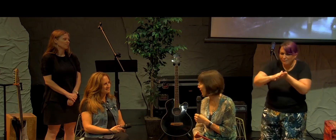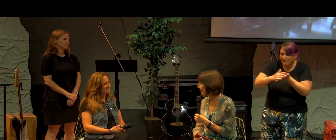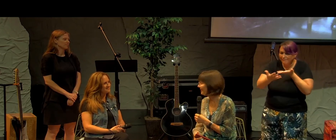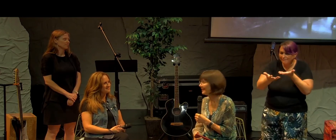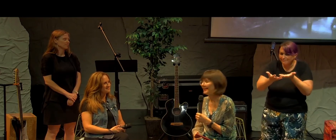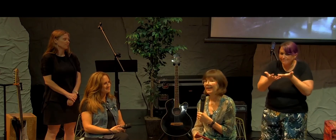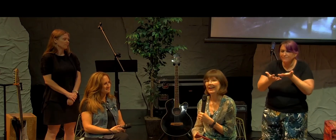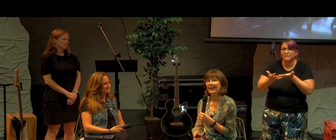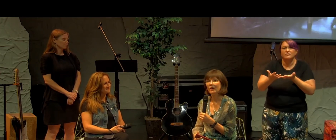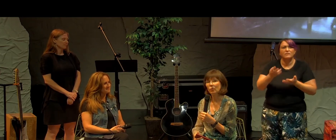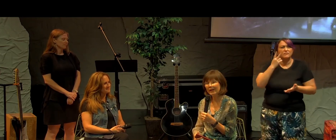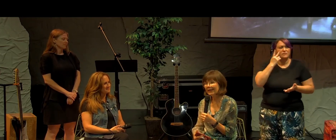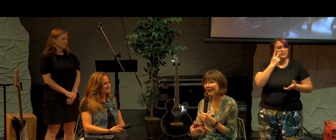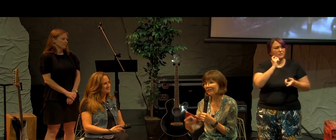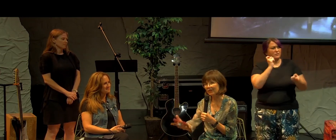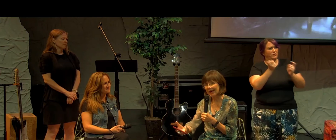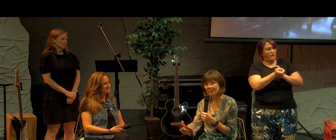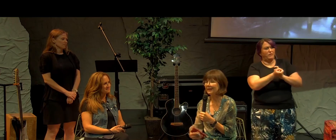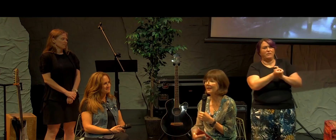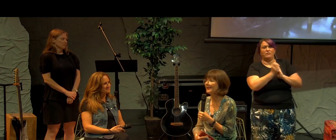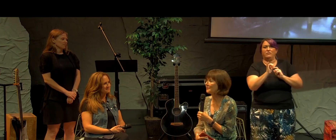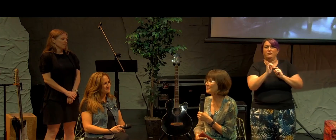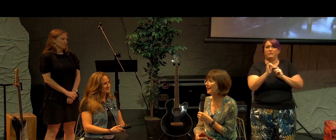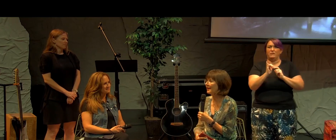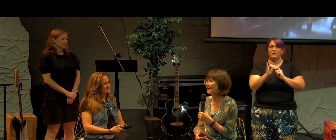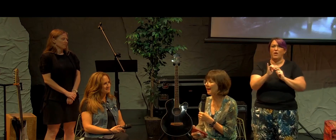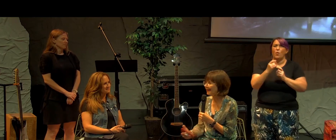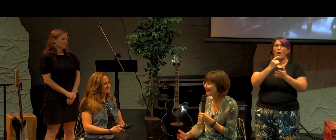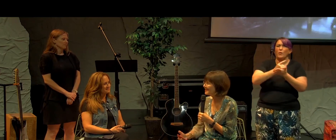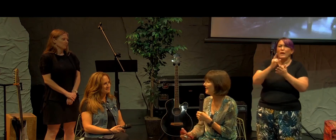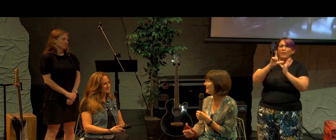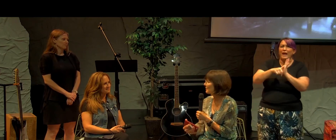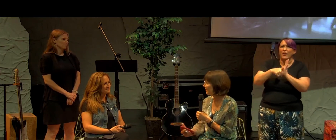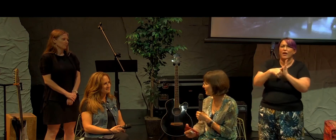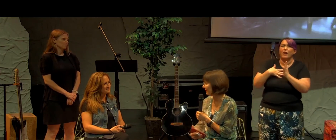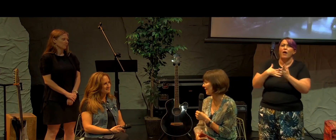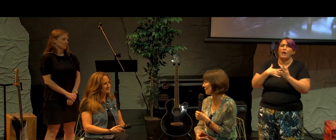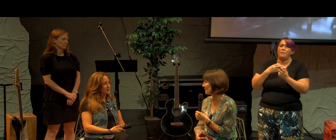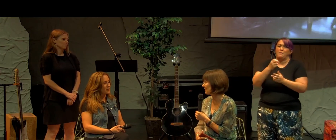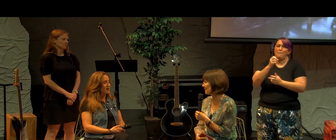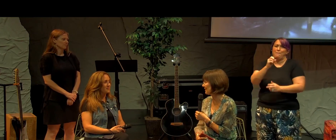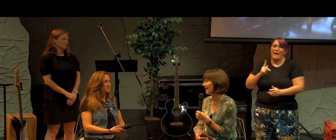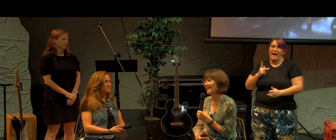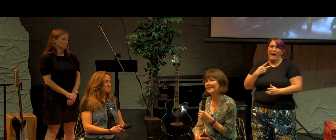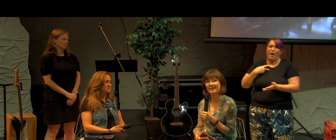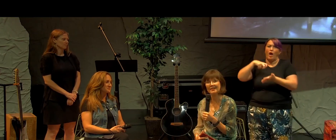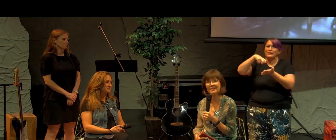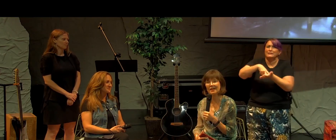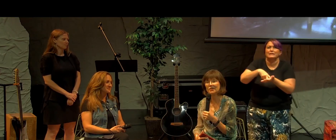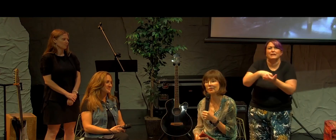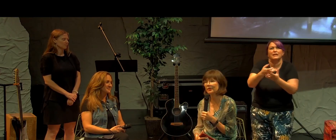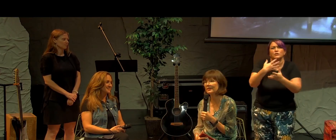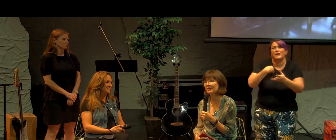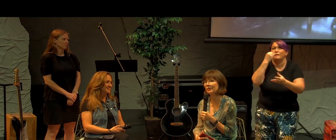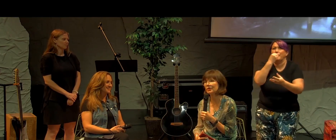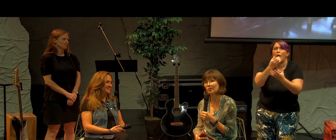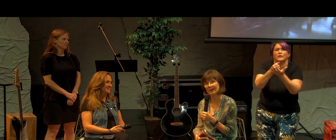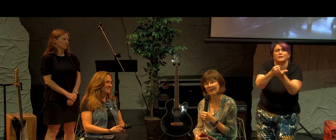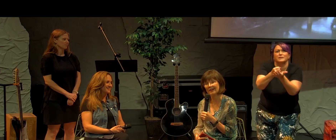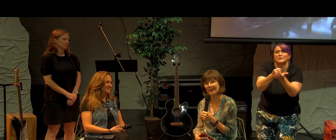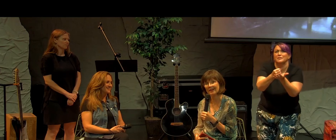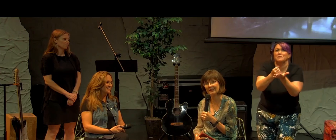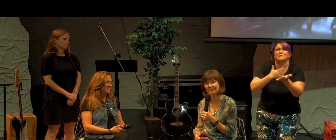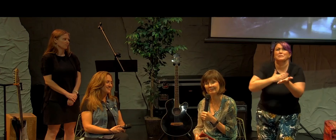her. And a week after that meeting, he comes back on his knees with flowers and says, Natasha, please, can we